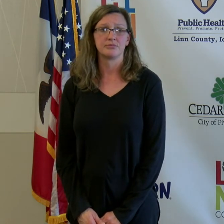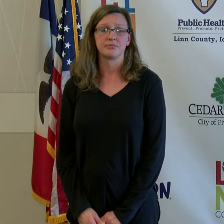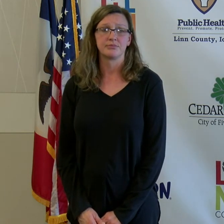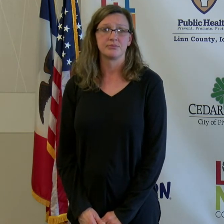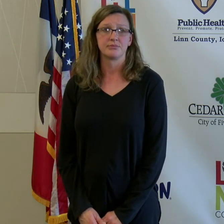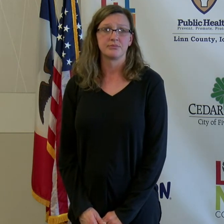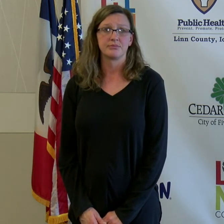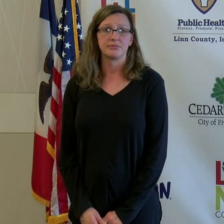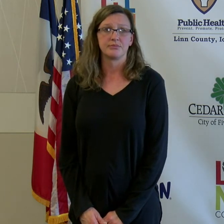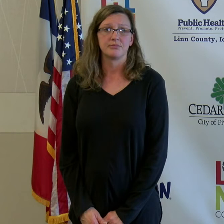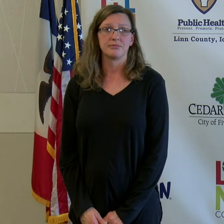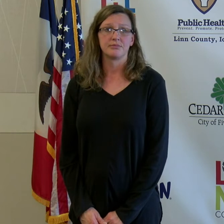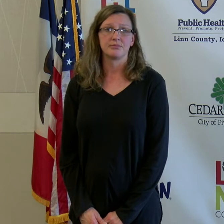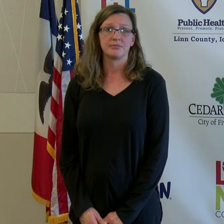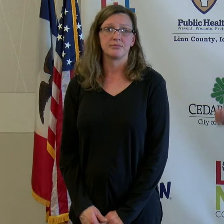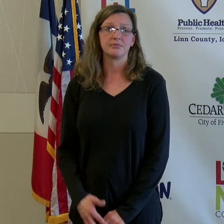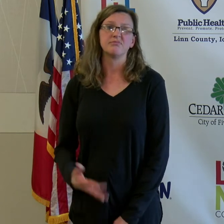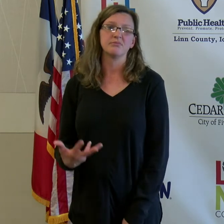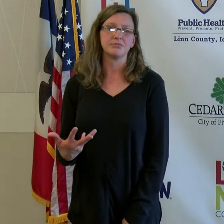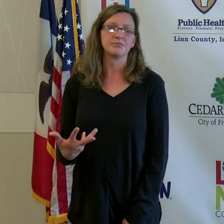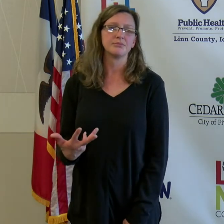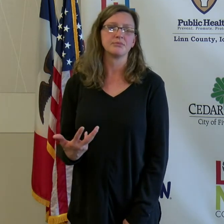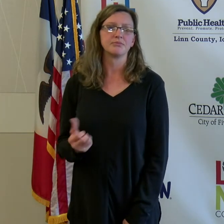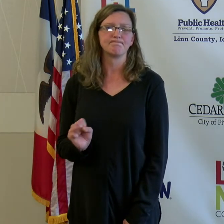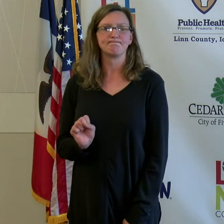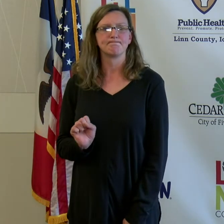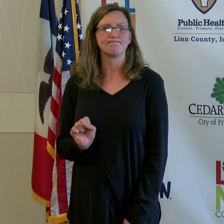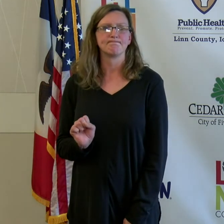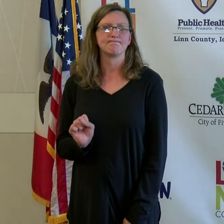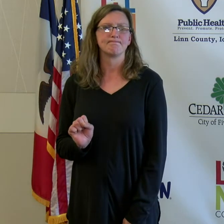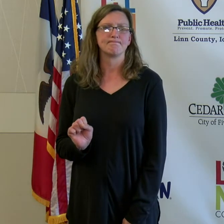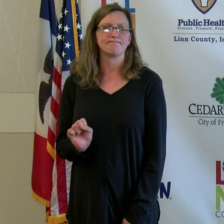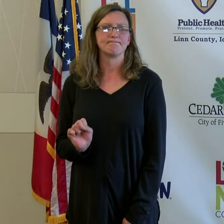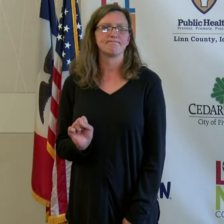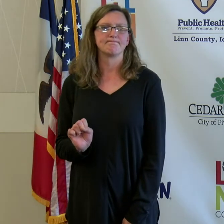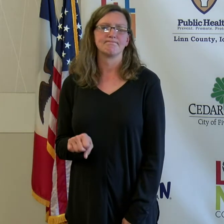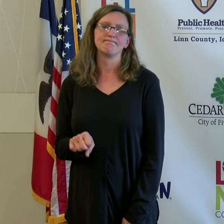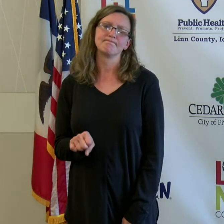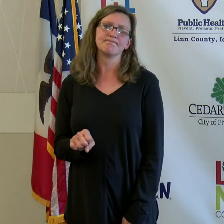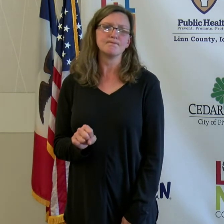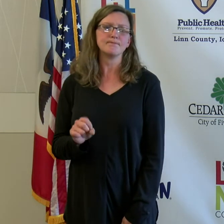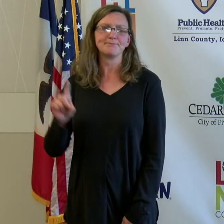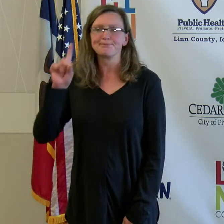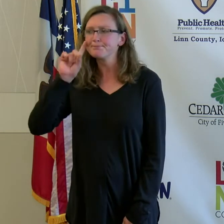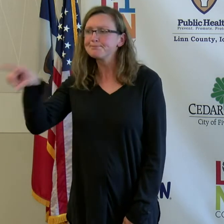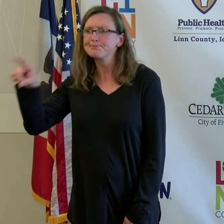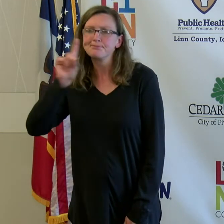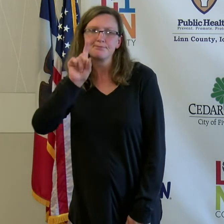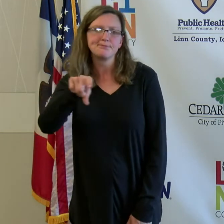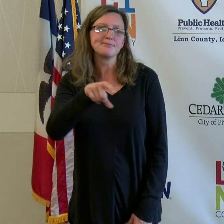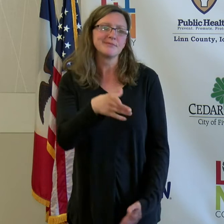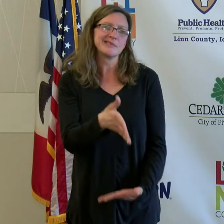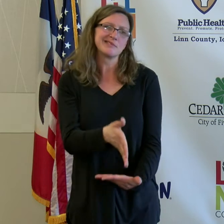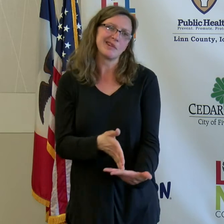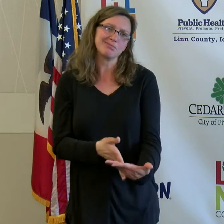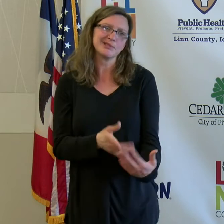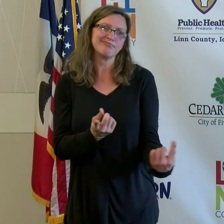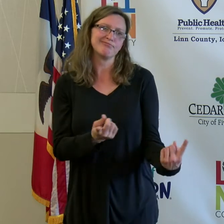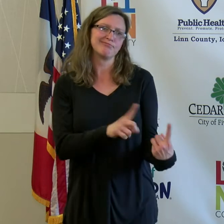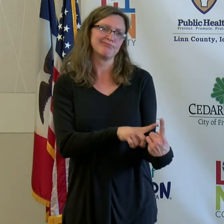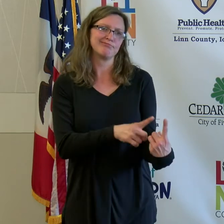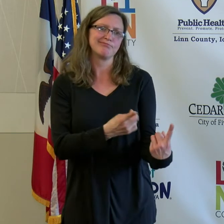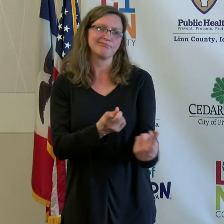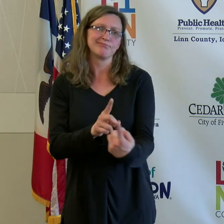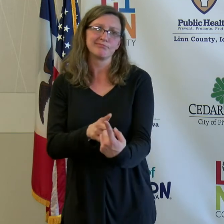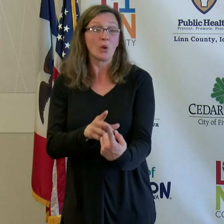performing and abiding by the social distancing, and they're not staying at home. I mean, a lot of people aren't. We've thanked those people, but there's